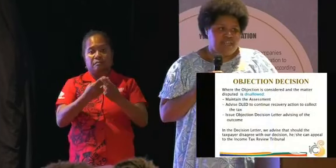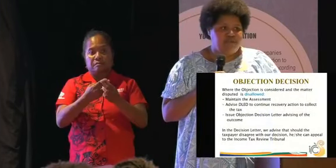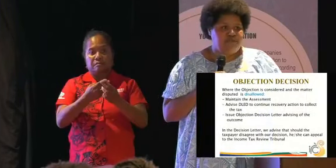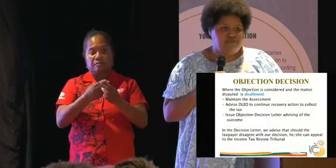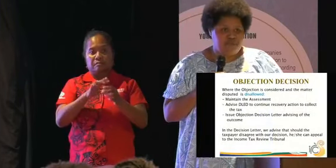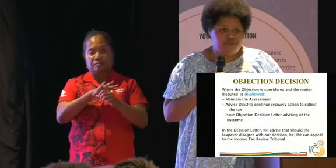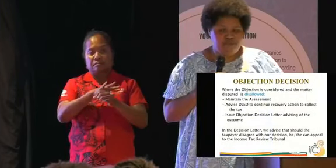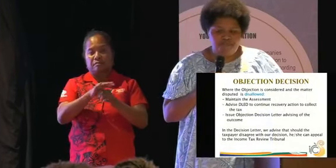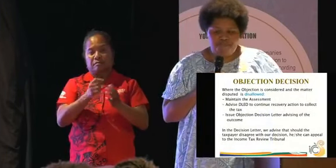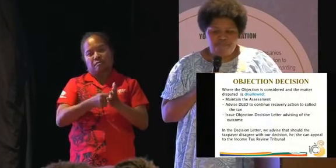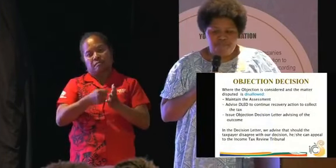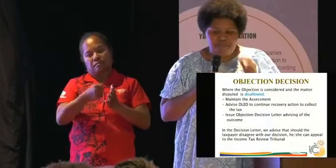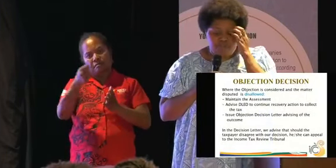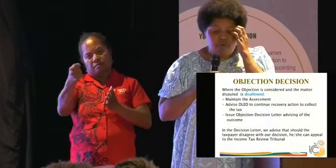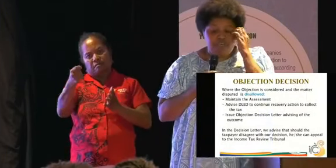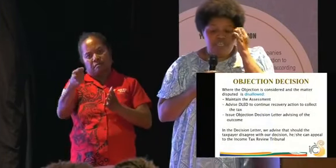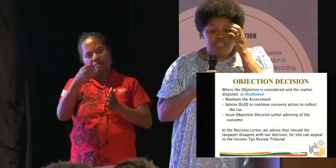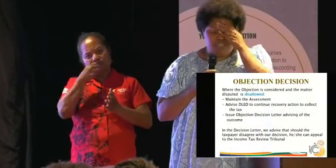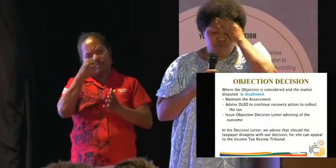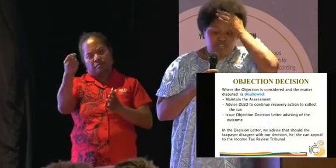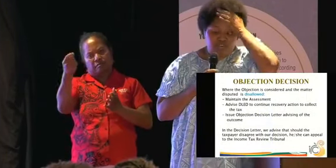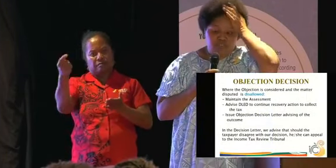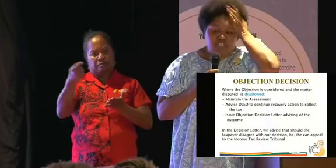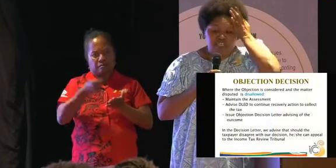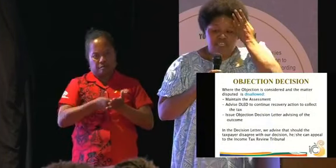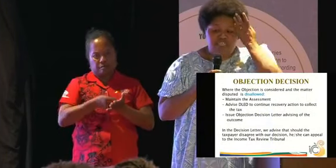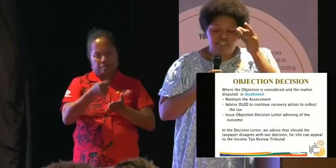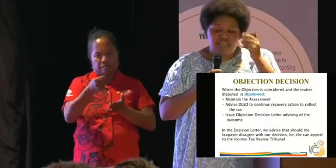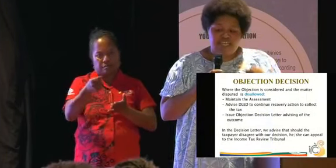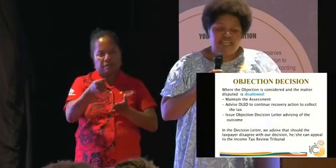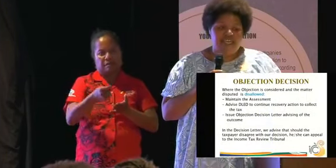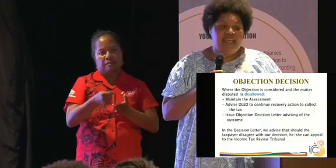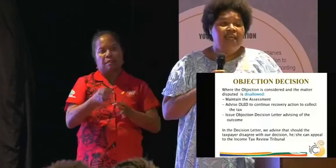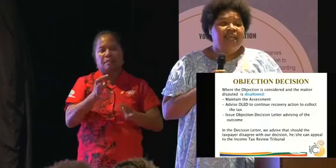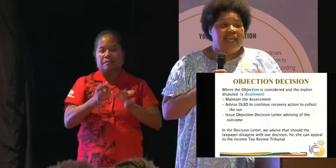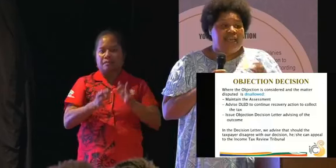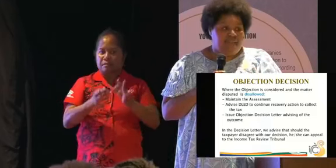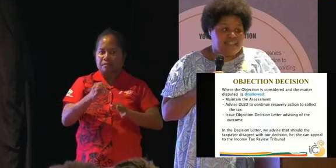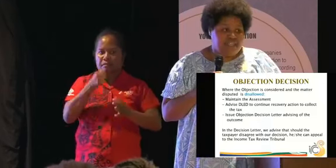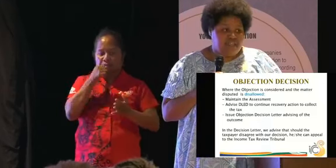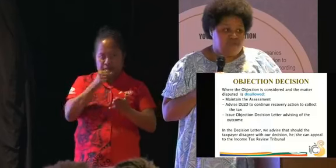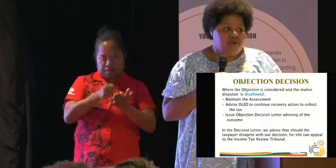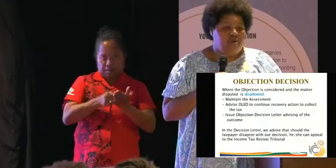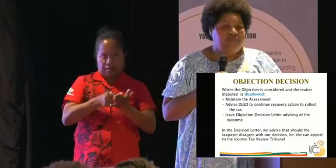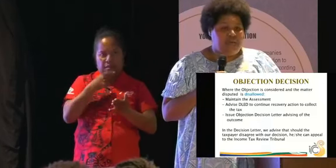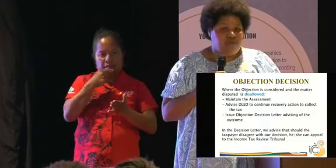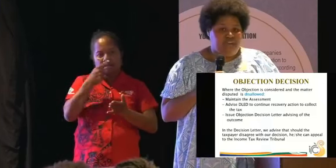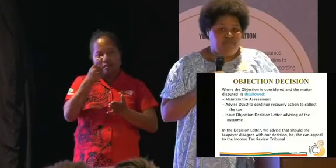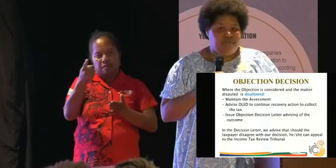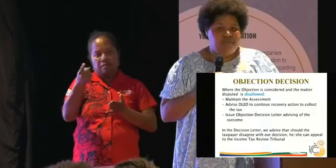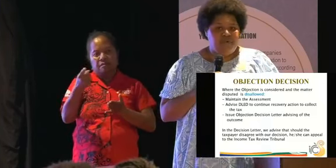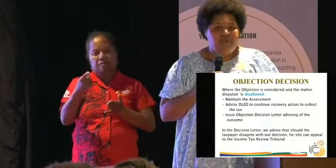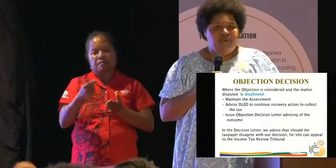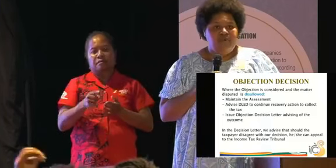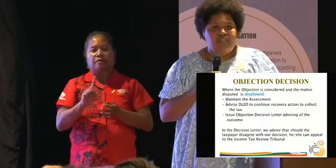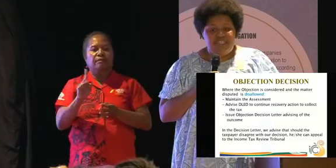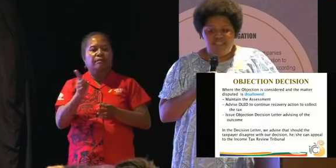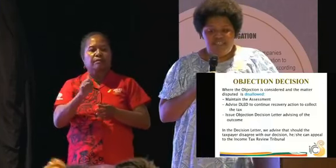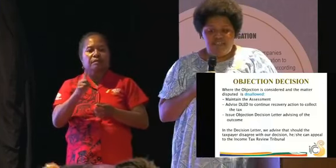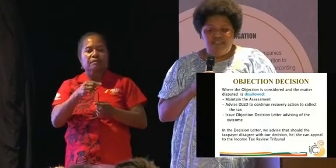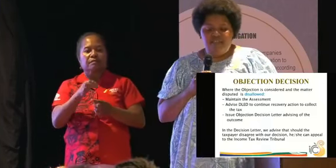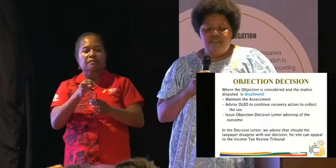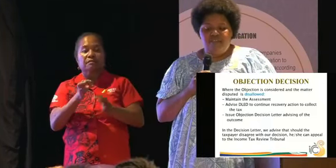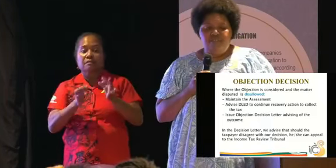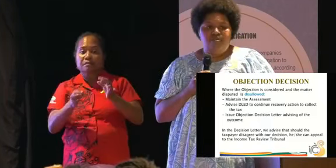recover that amount from you. We issue an objection decision letter advising you of the outcome, which